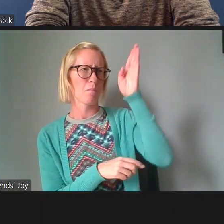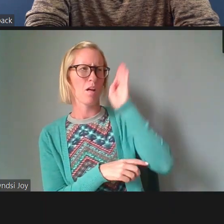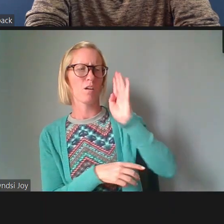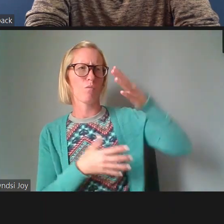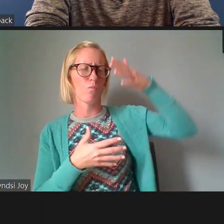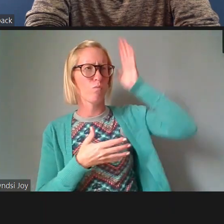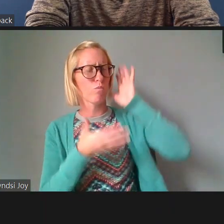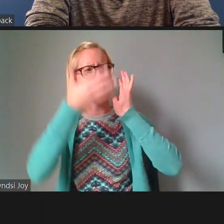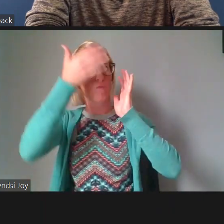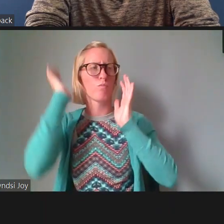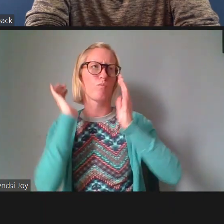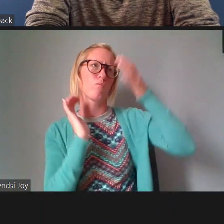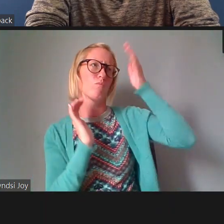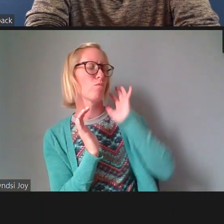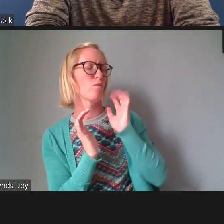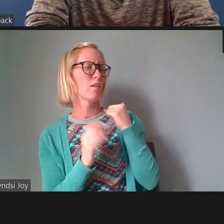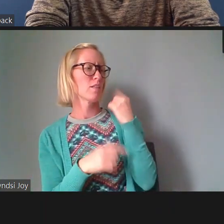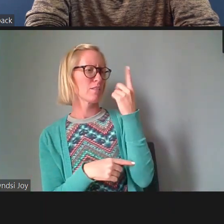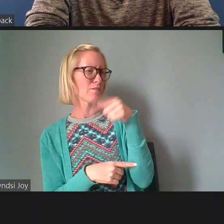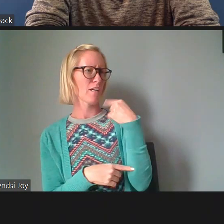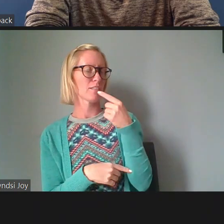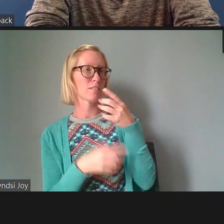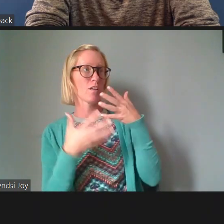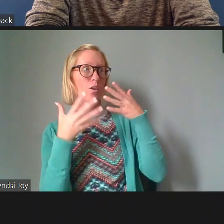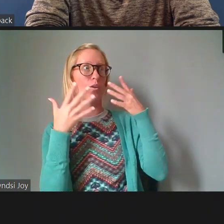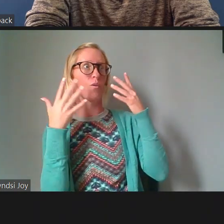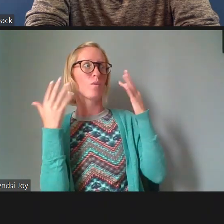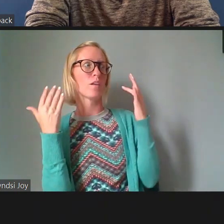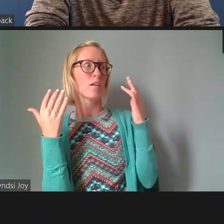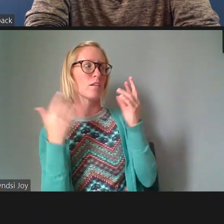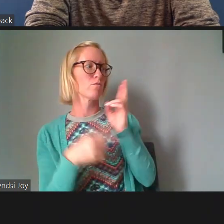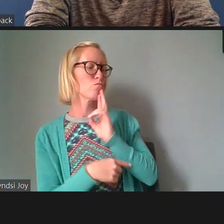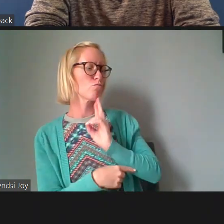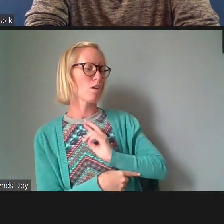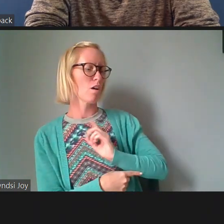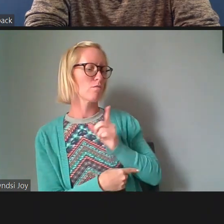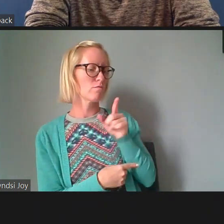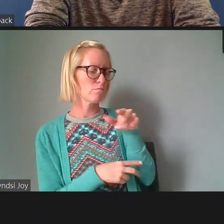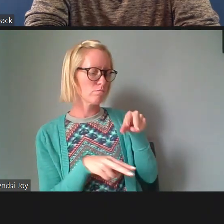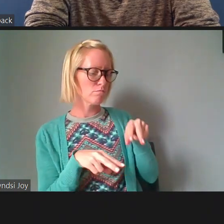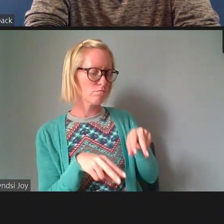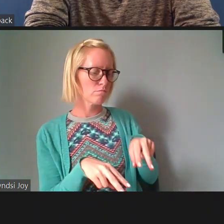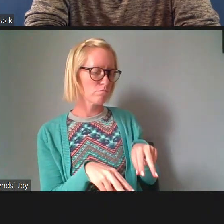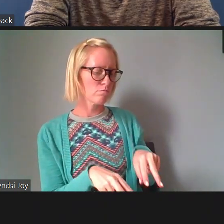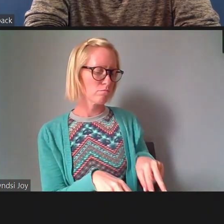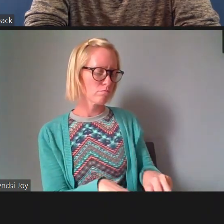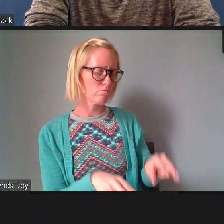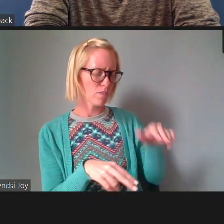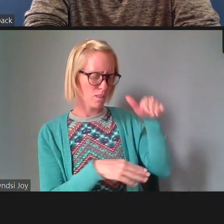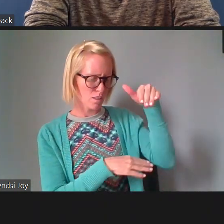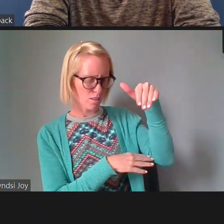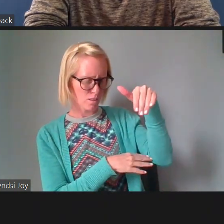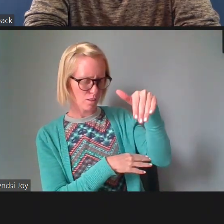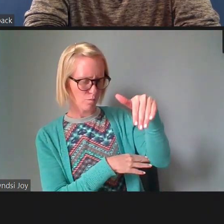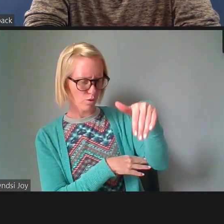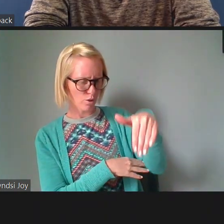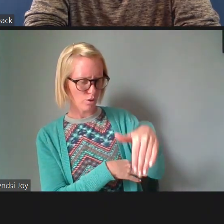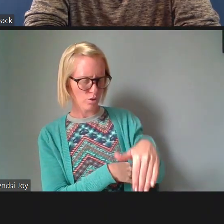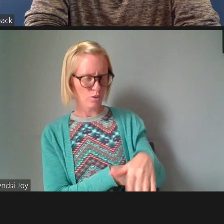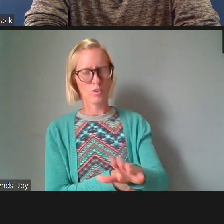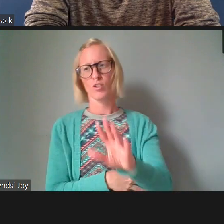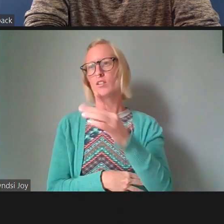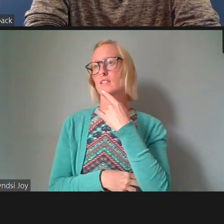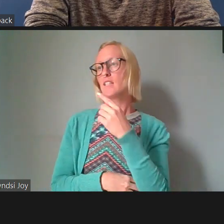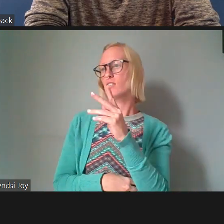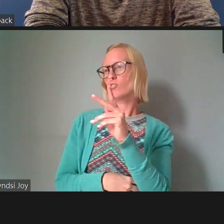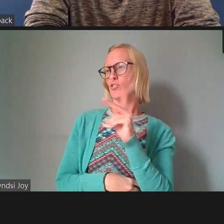His face was glowing. Ralph looked down the other way where there was no reef. Steeper, said Jack. Ralph